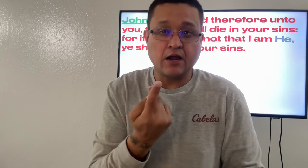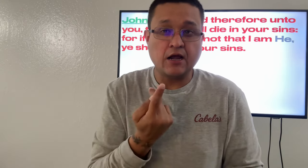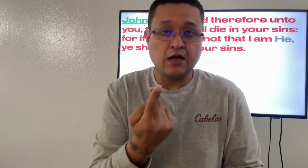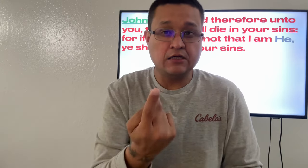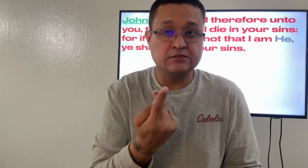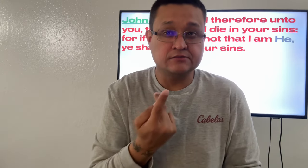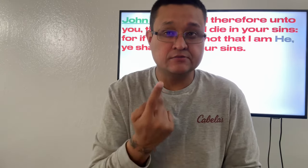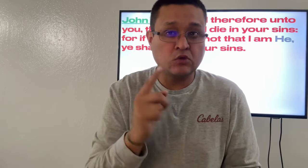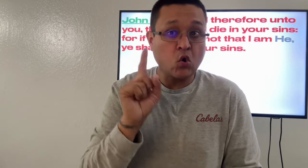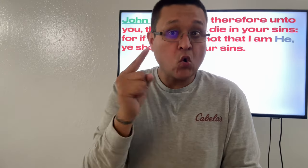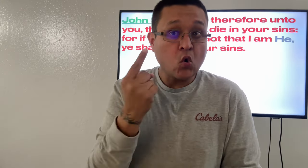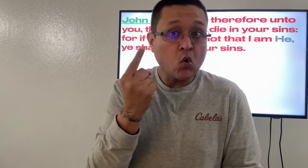He can save us.